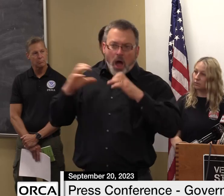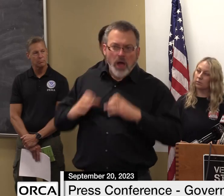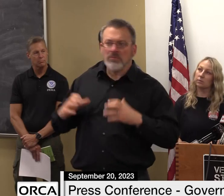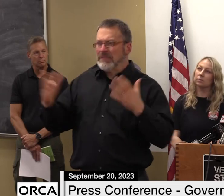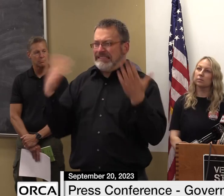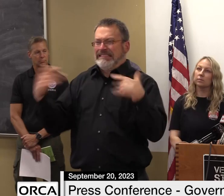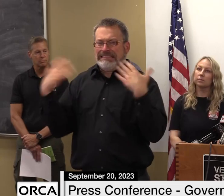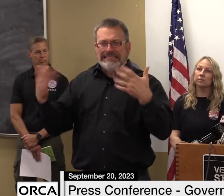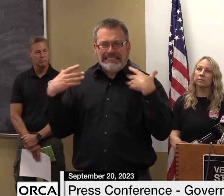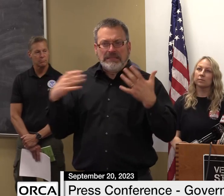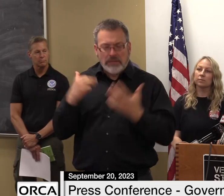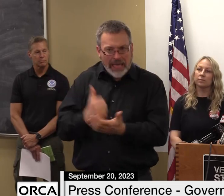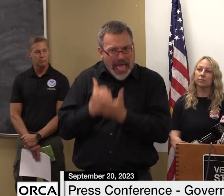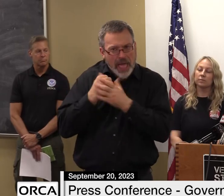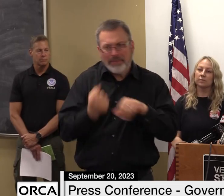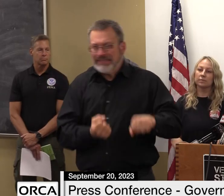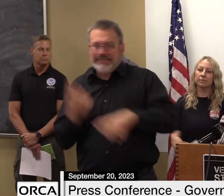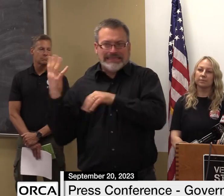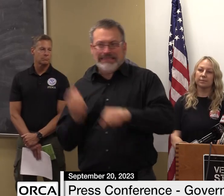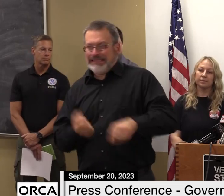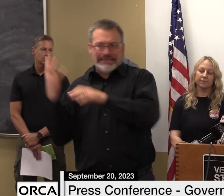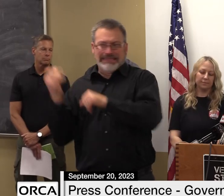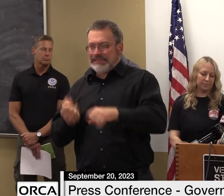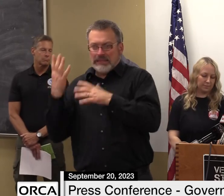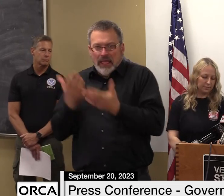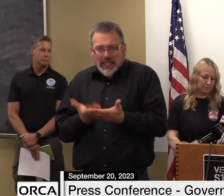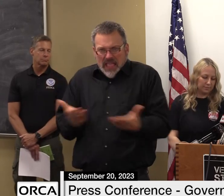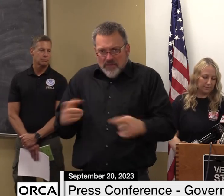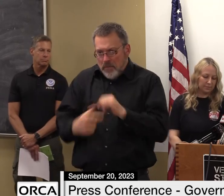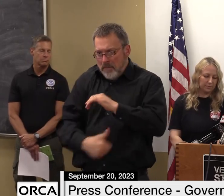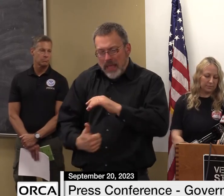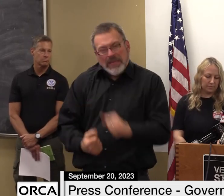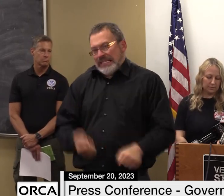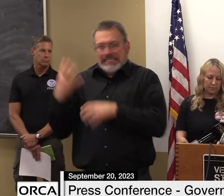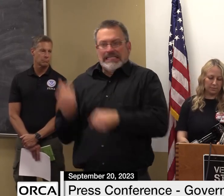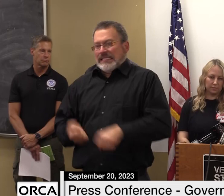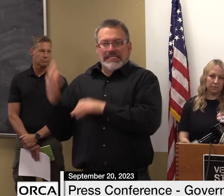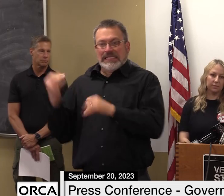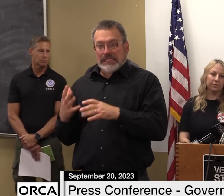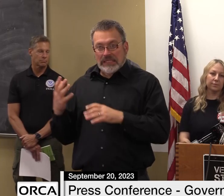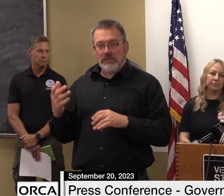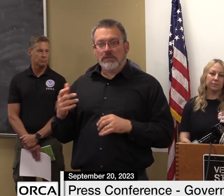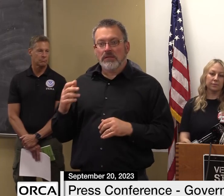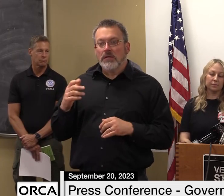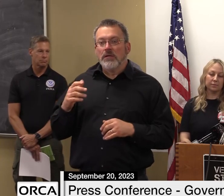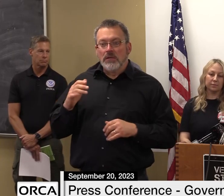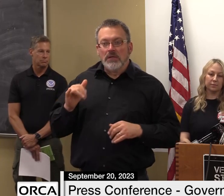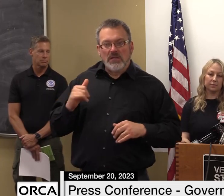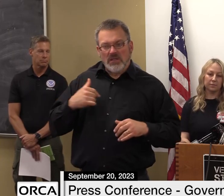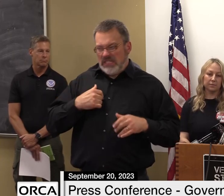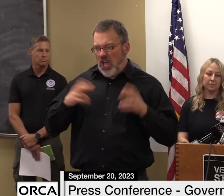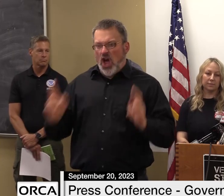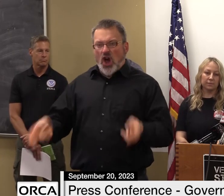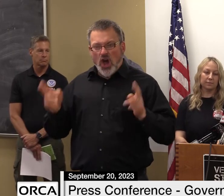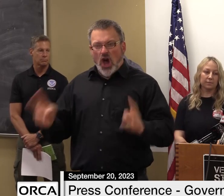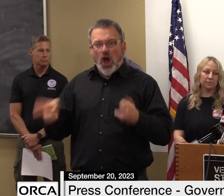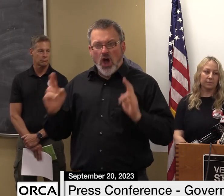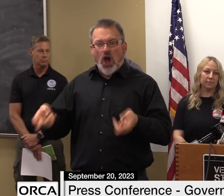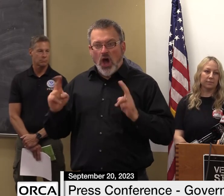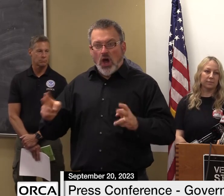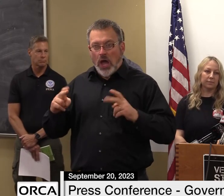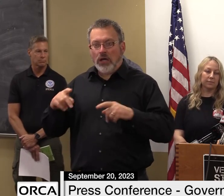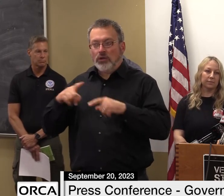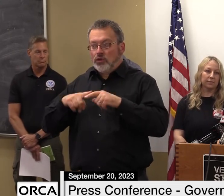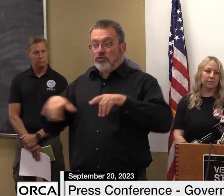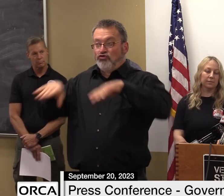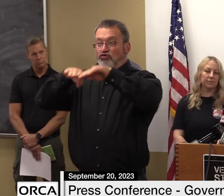inventory. An army of volunteers moved through the rooms of the basement, diligently lifting items to the highest shelves.